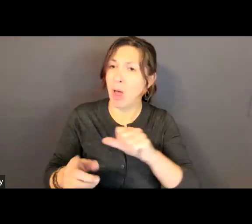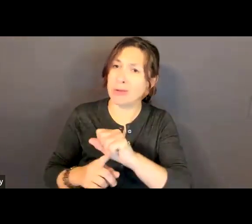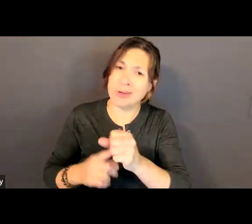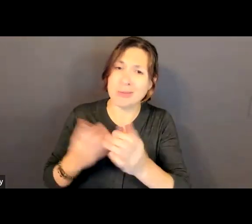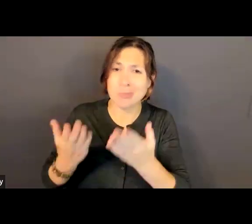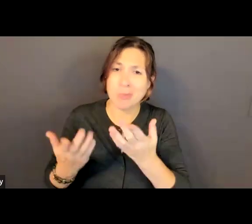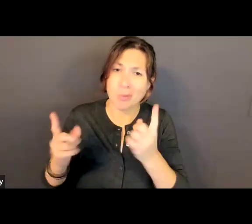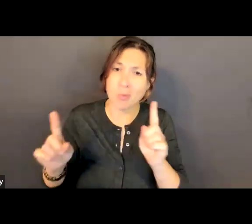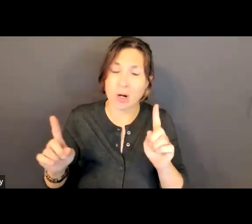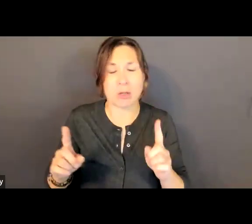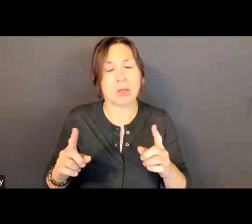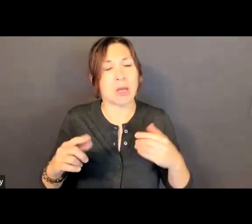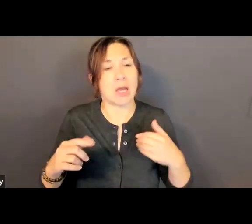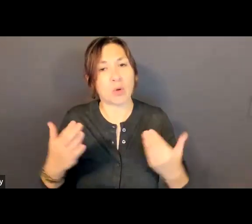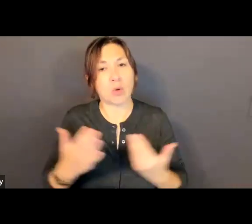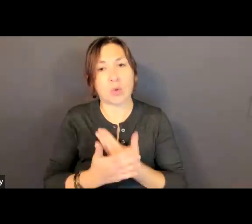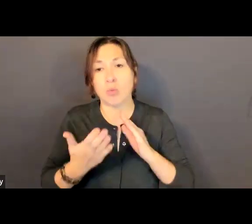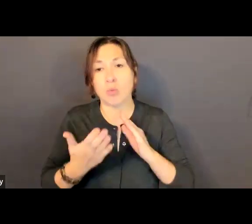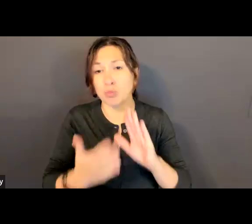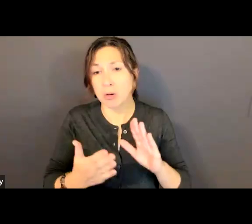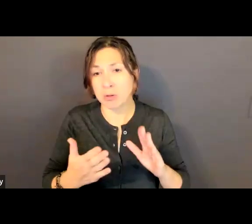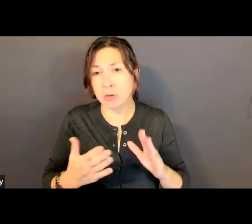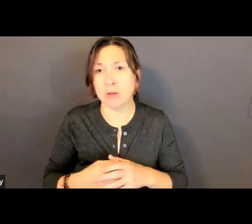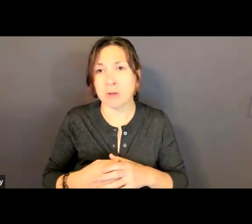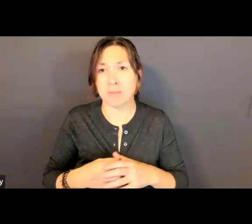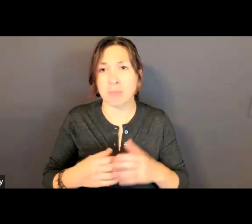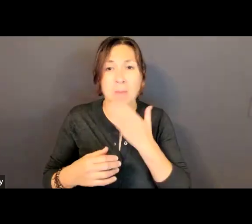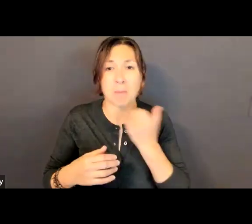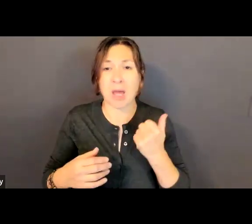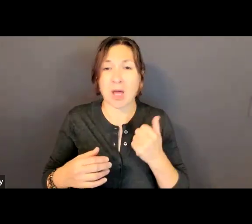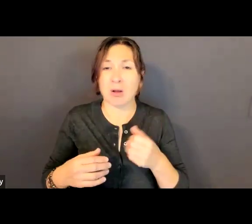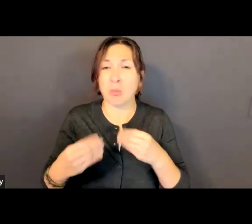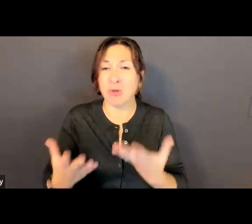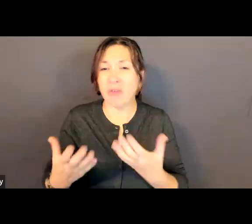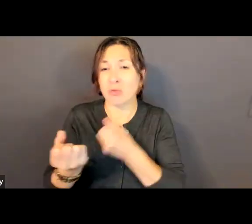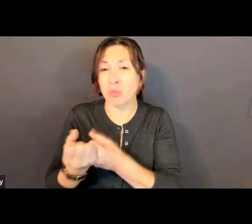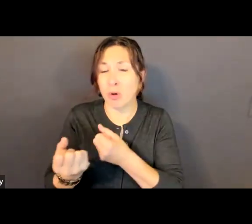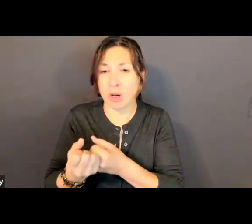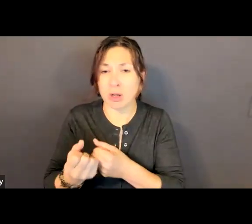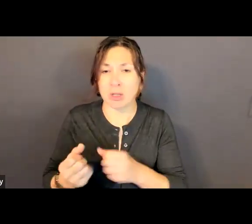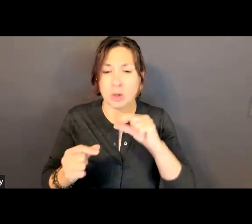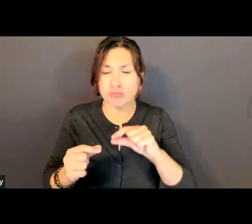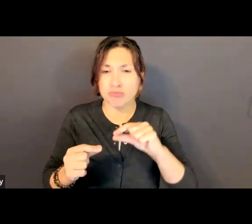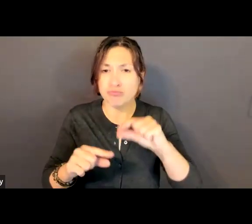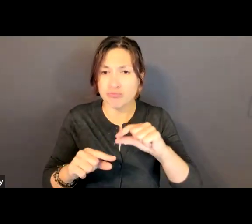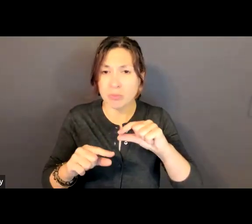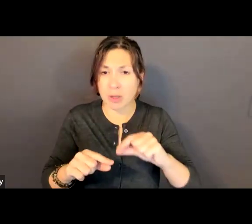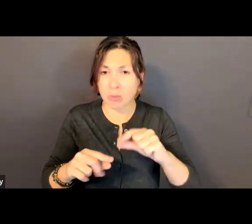is in place, which is much more about support and incremental improvement in all schools.